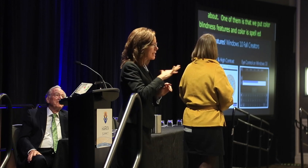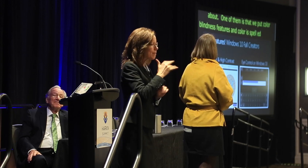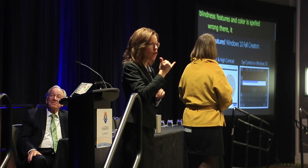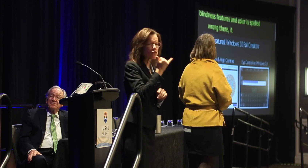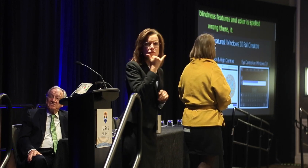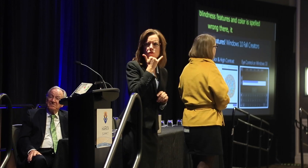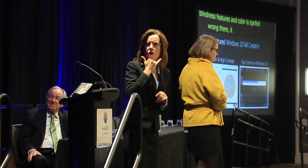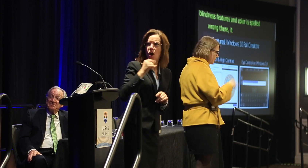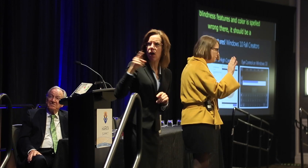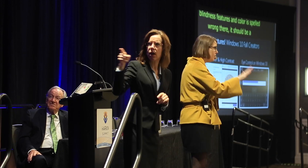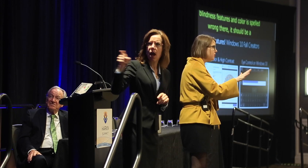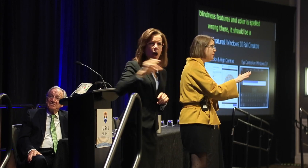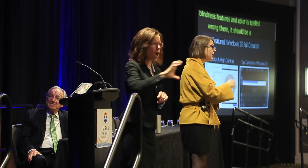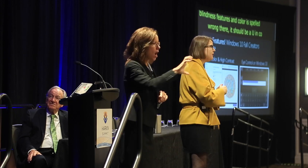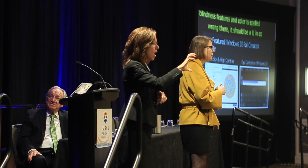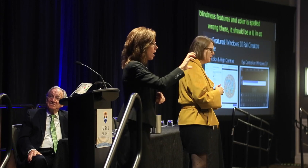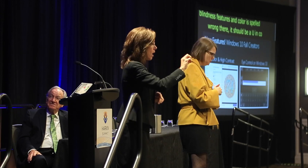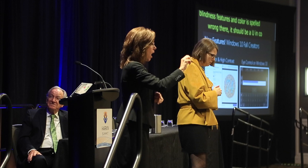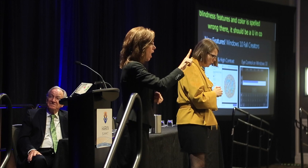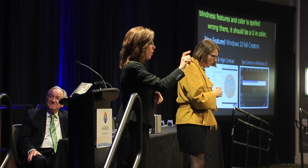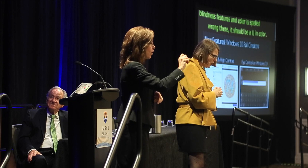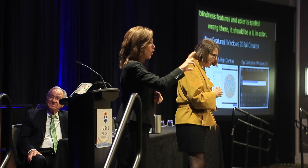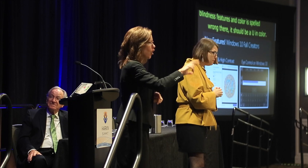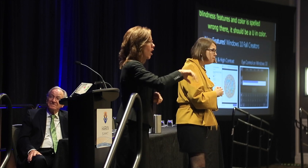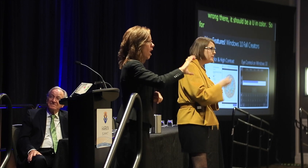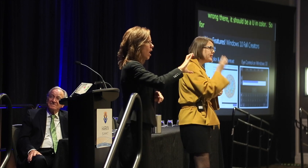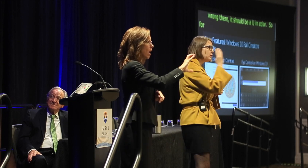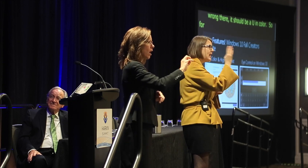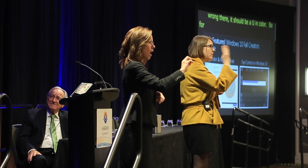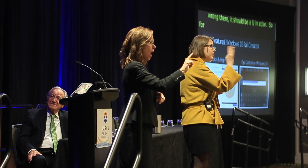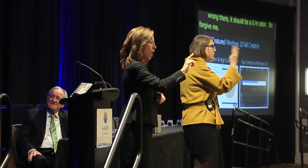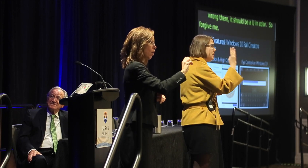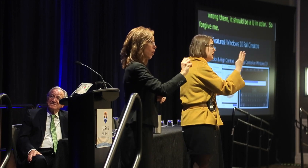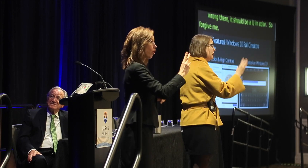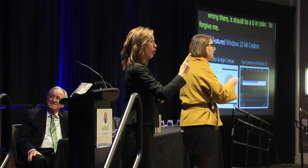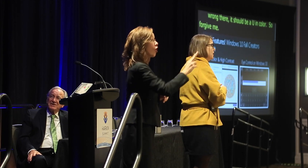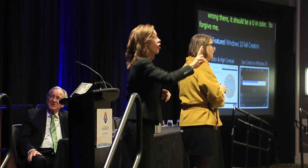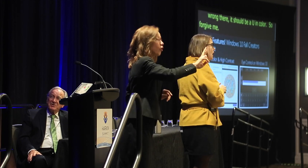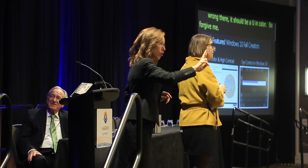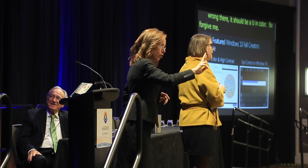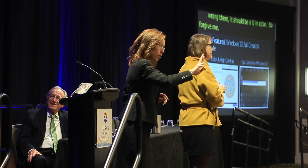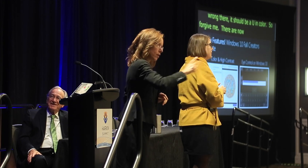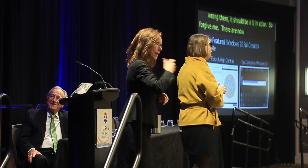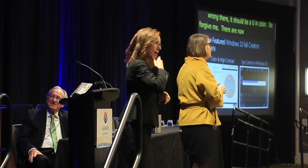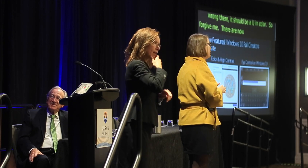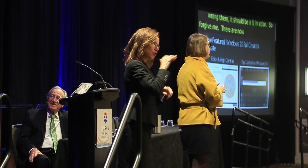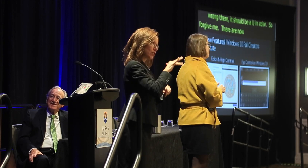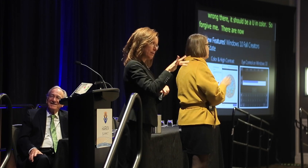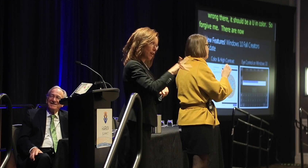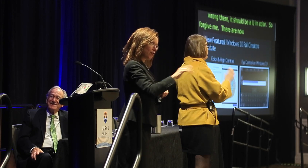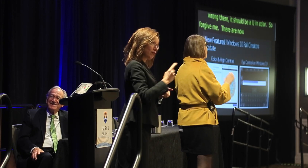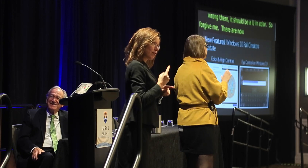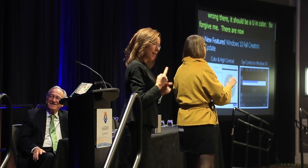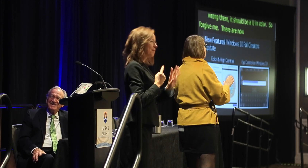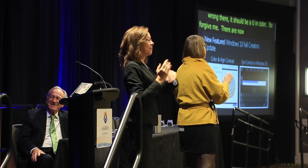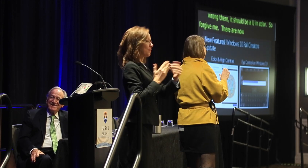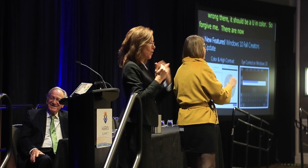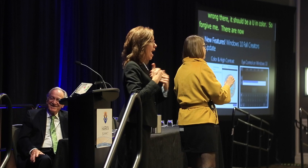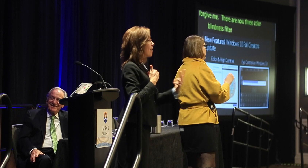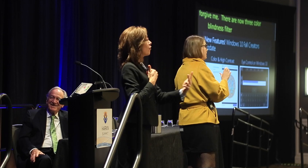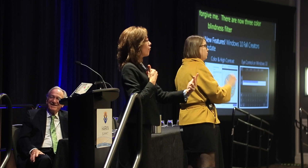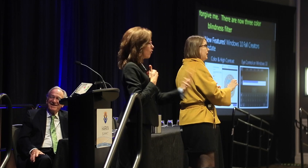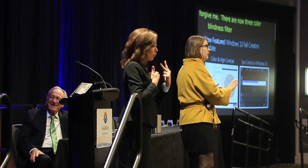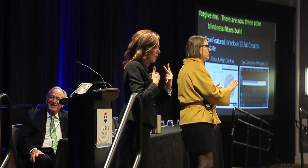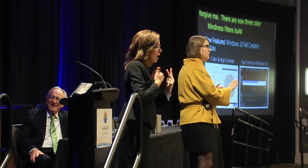in color, so forgive me. But there are now 3 color blindness filters built into